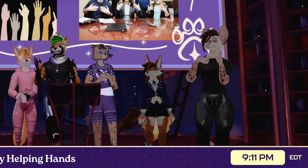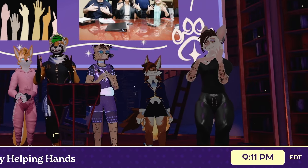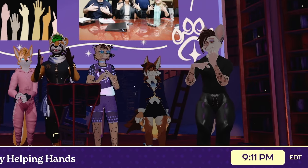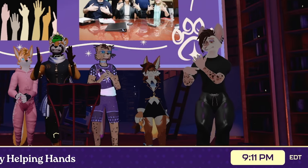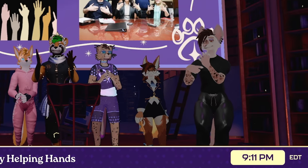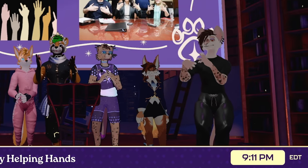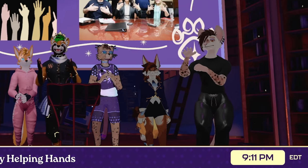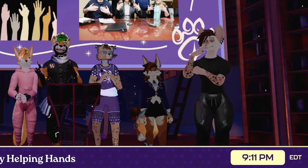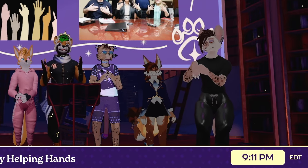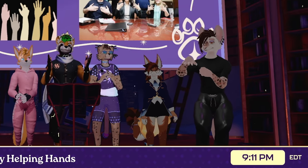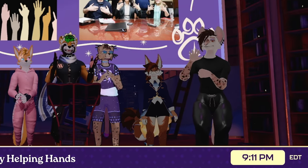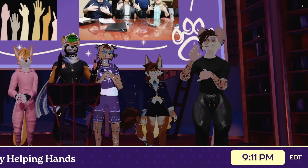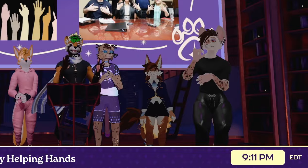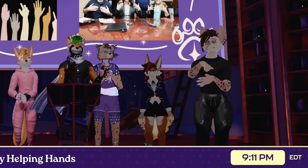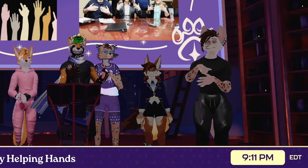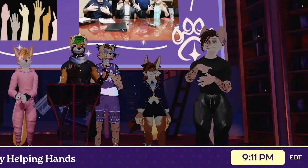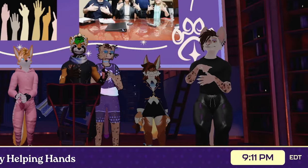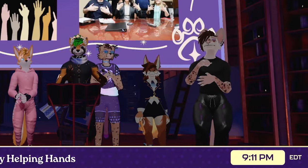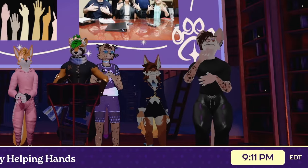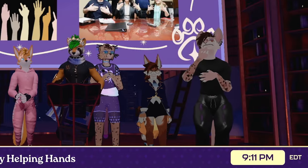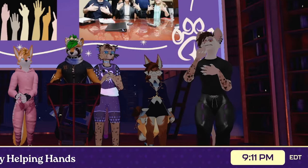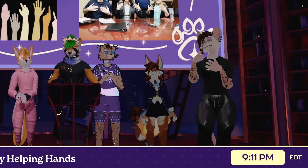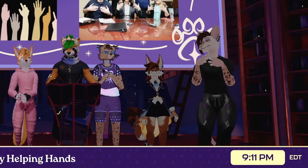is just visual instead of spoken.